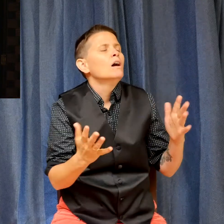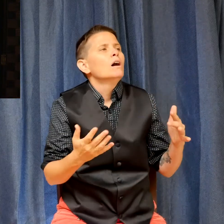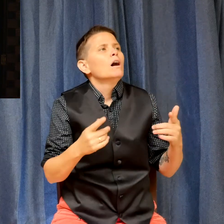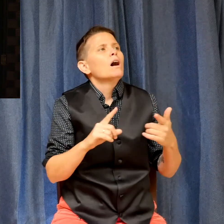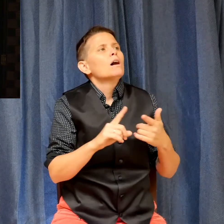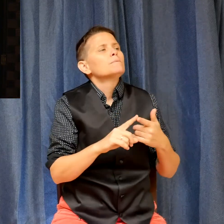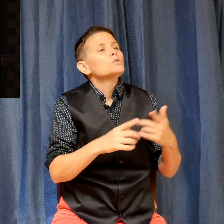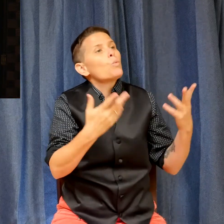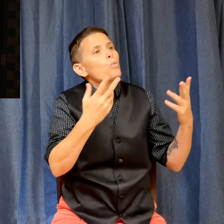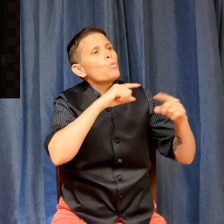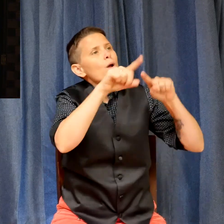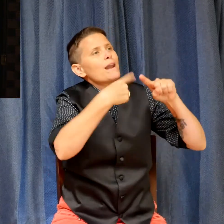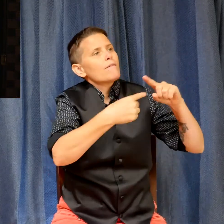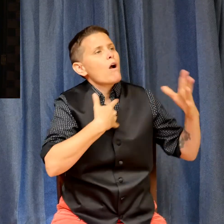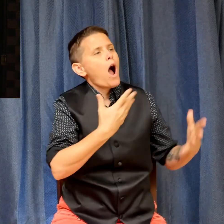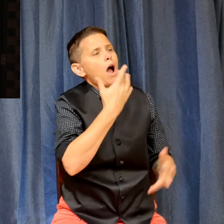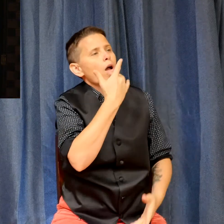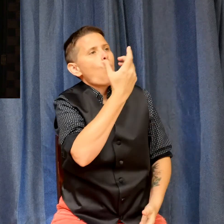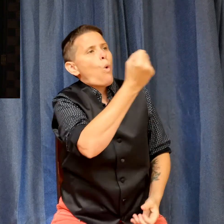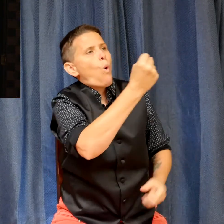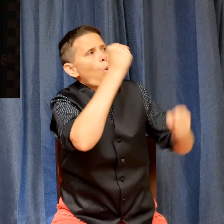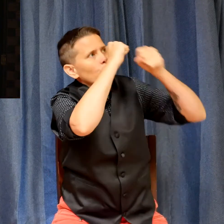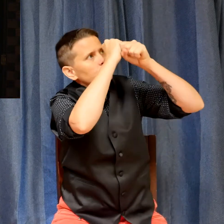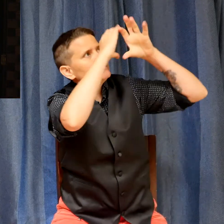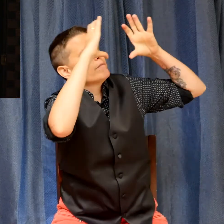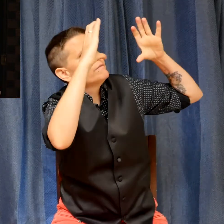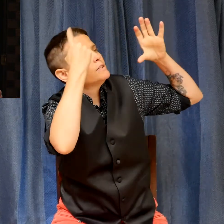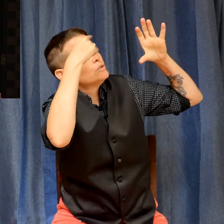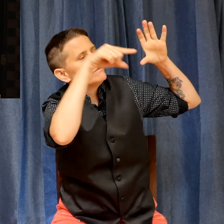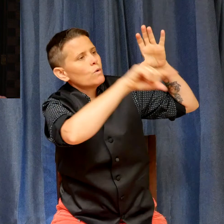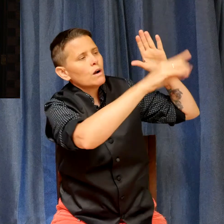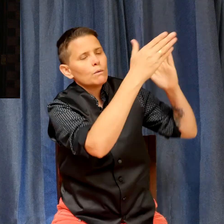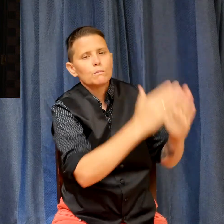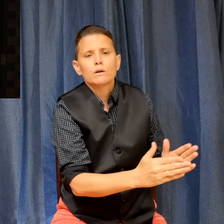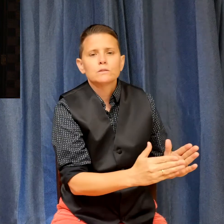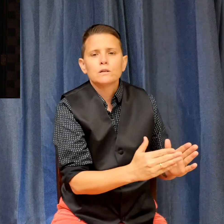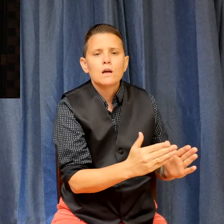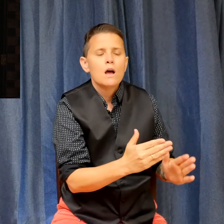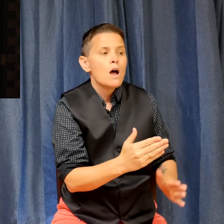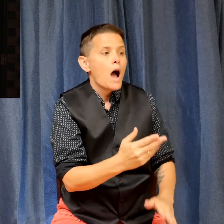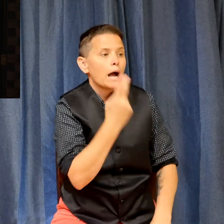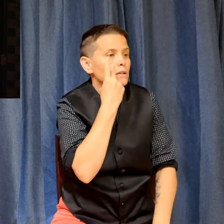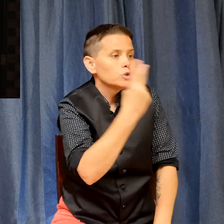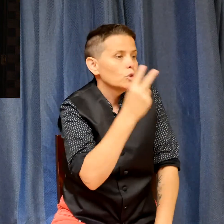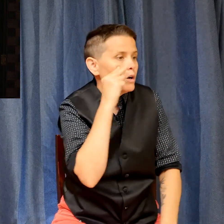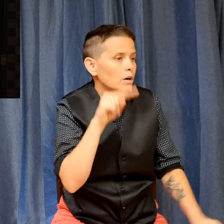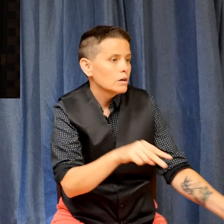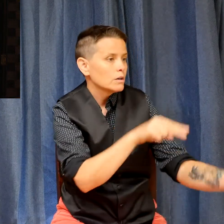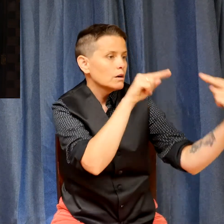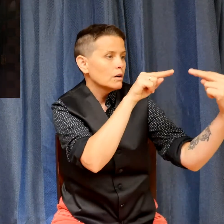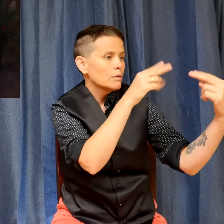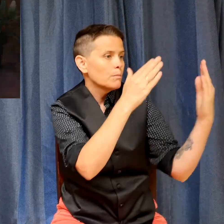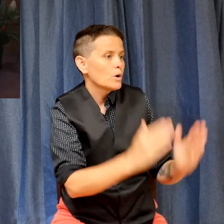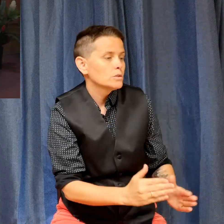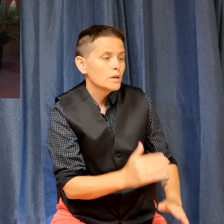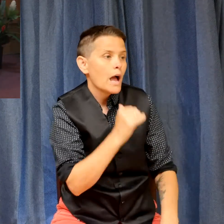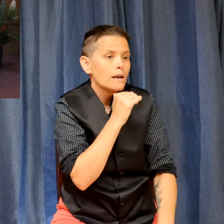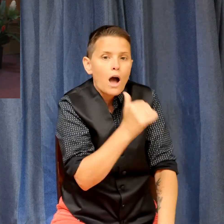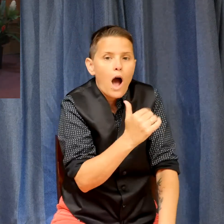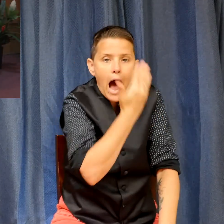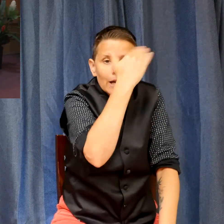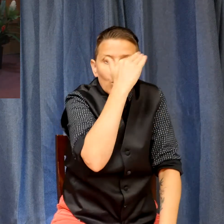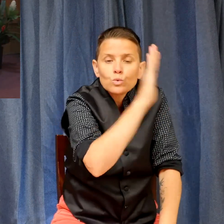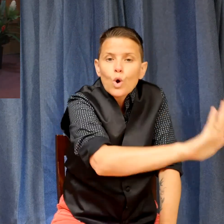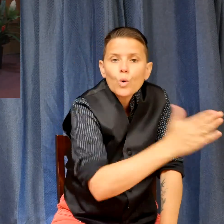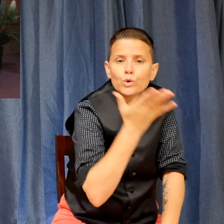for somebody, I don't have all that other stuff. Yeah. I look at Unity Church of the Hills. I don't even know what your skeletons